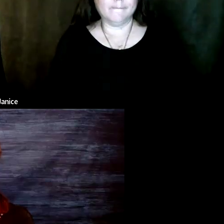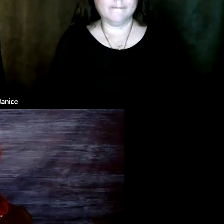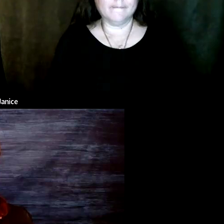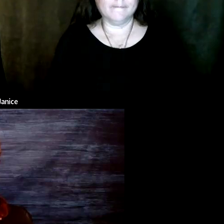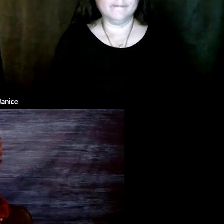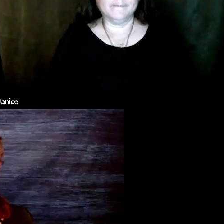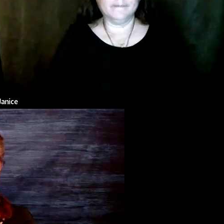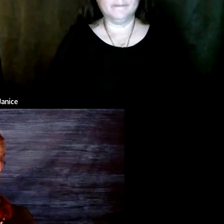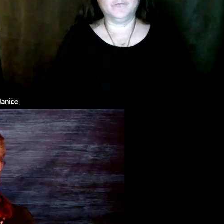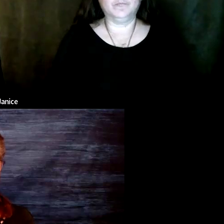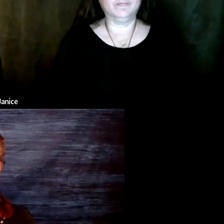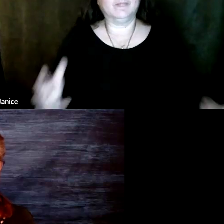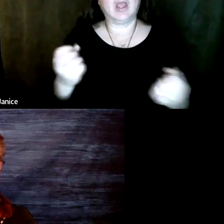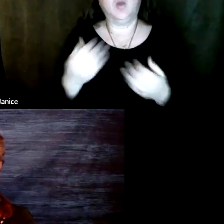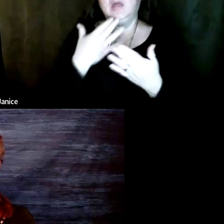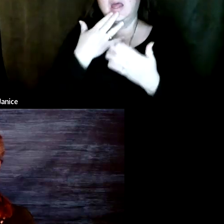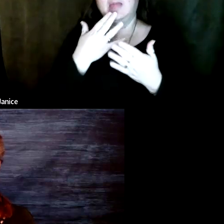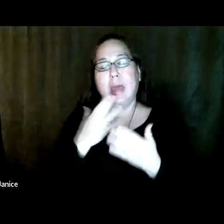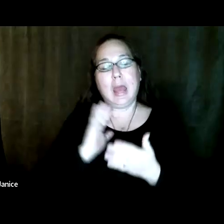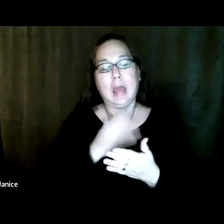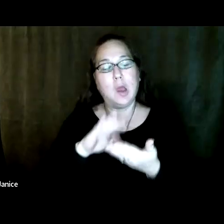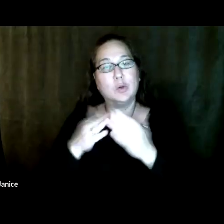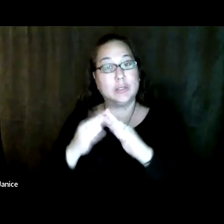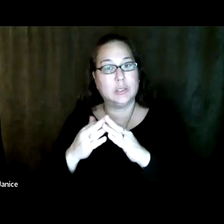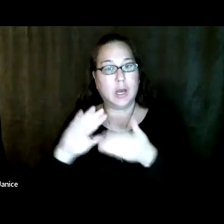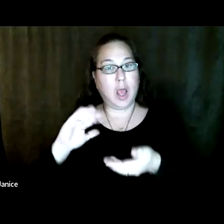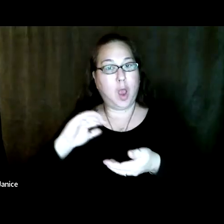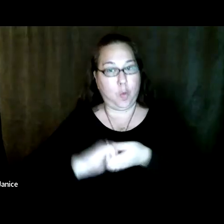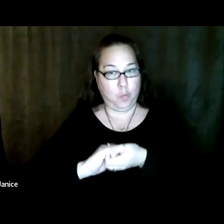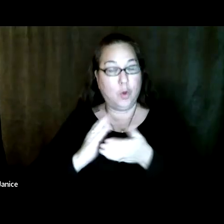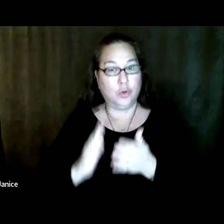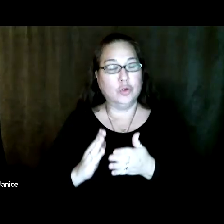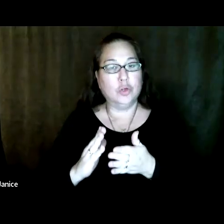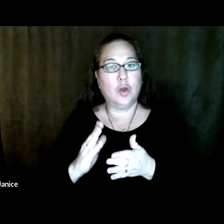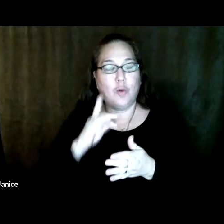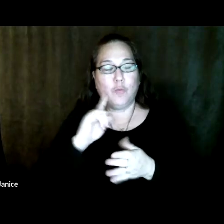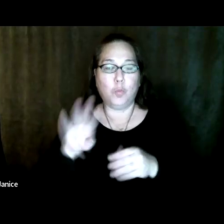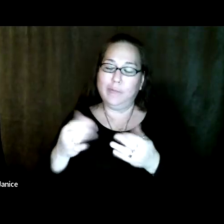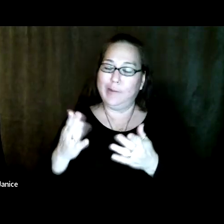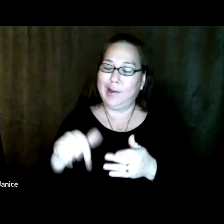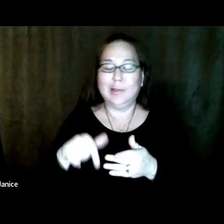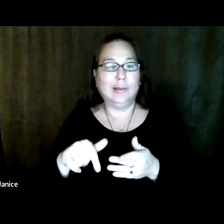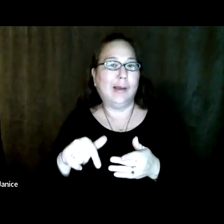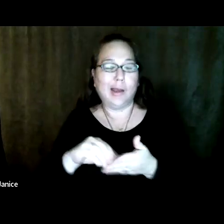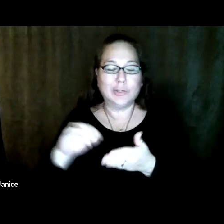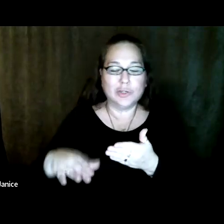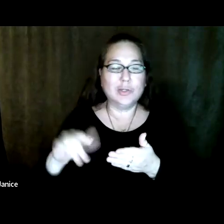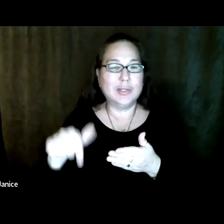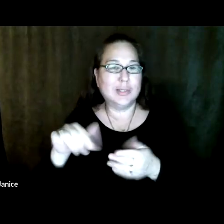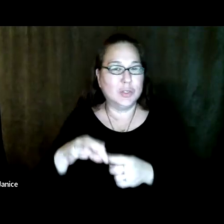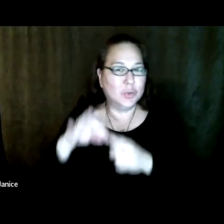I also want to thank our city partners for providing our students with this unique learning and civic engagement